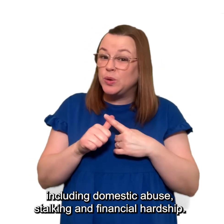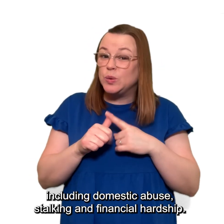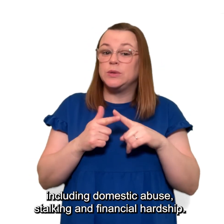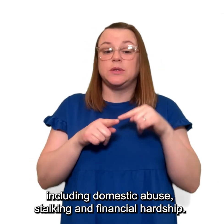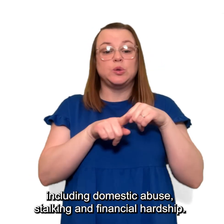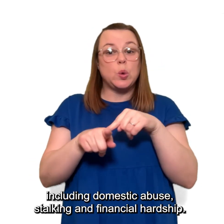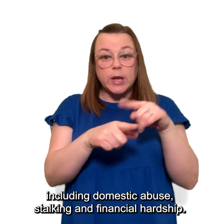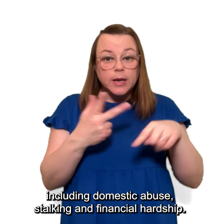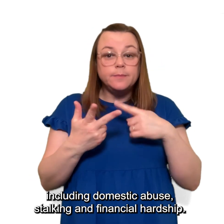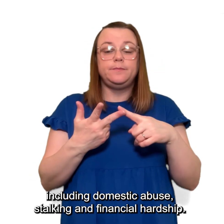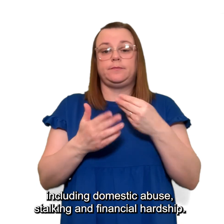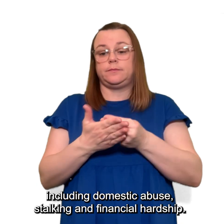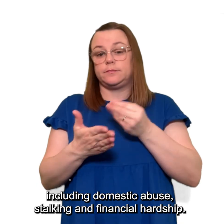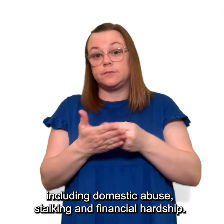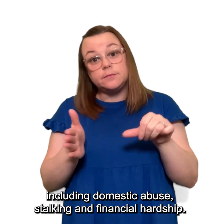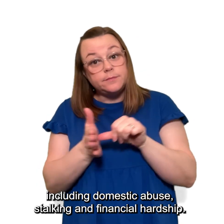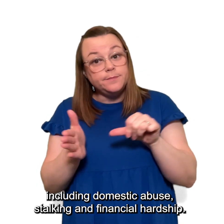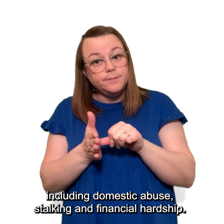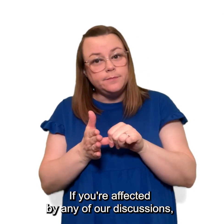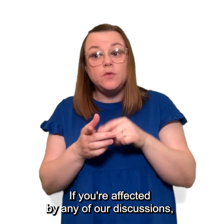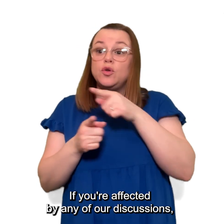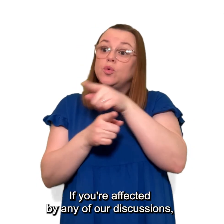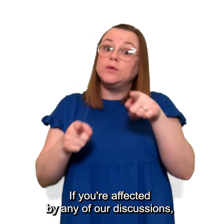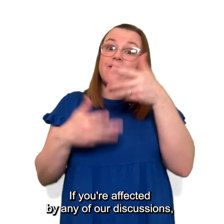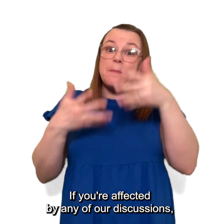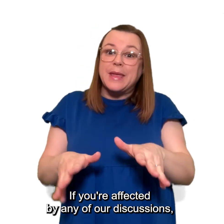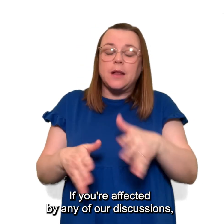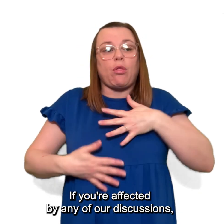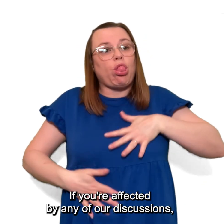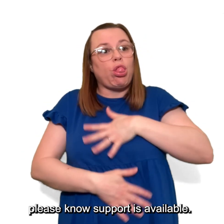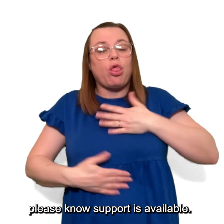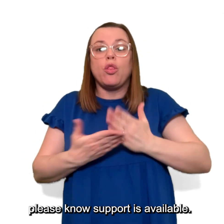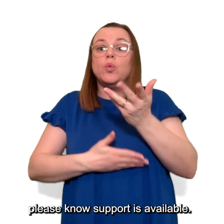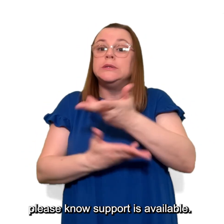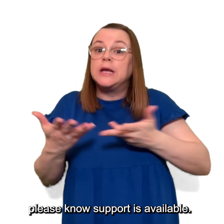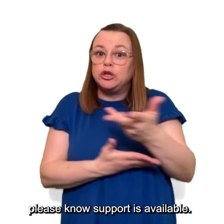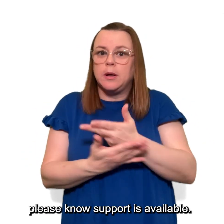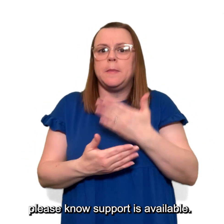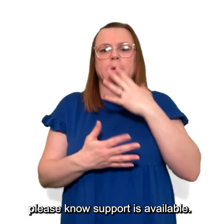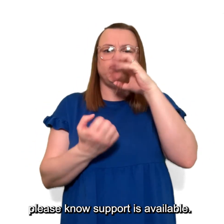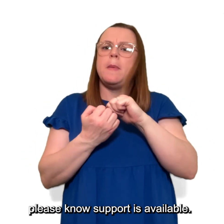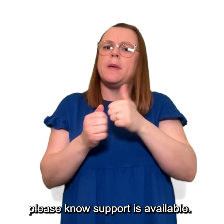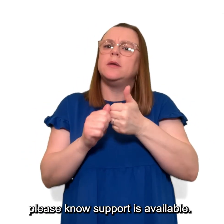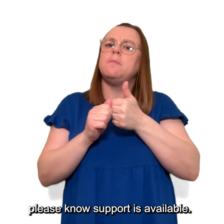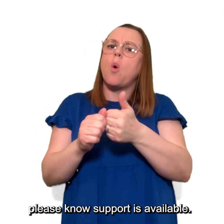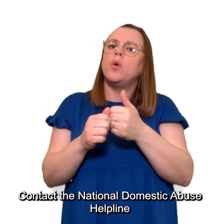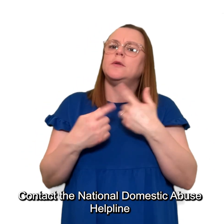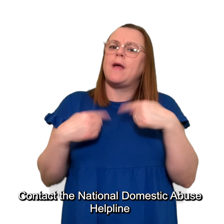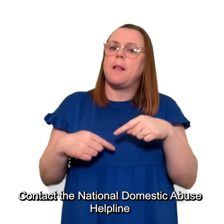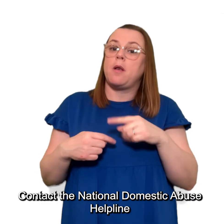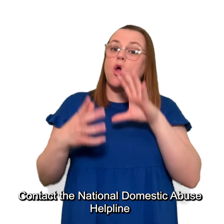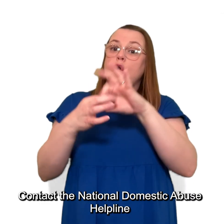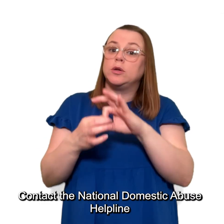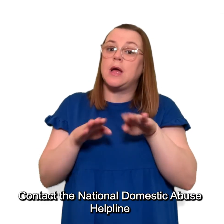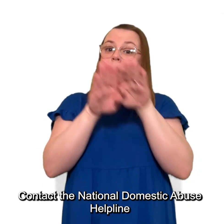domestic abuse, stalking, and financial hardship. If you're affected by any of our discussions, please know support is available.